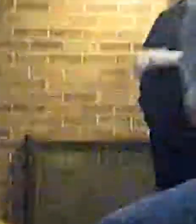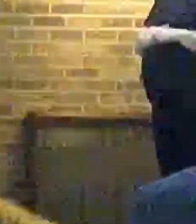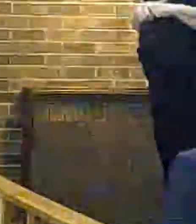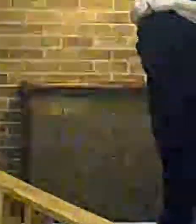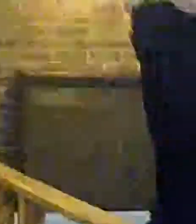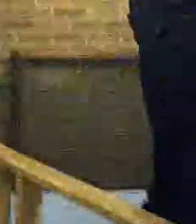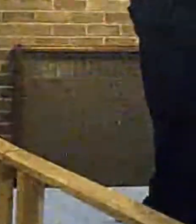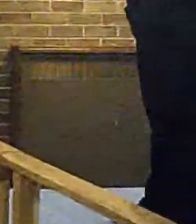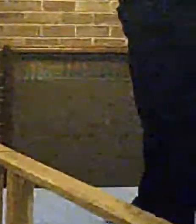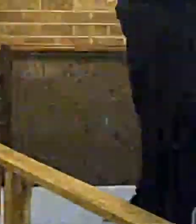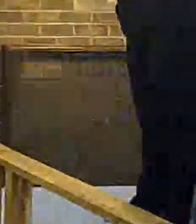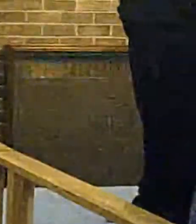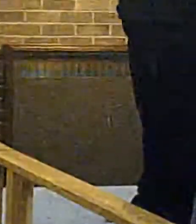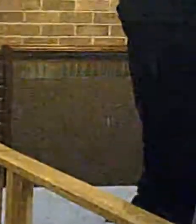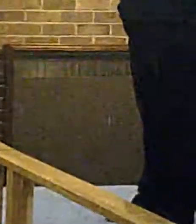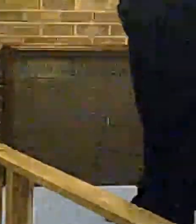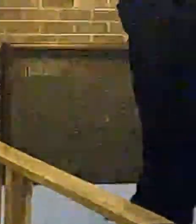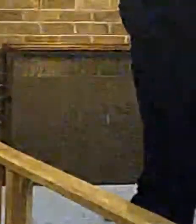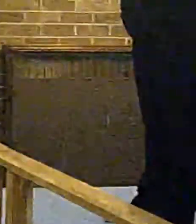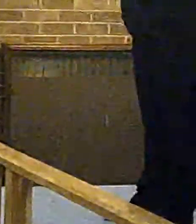There's a lot of kids in Greasby,